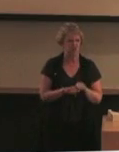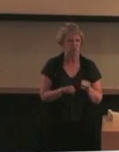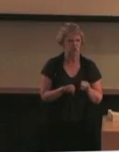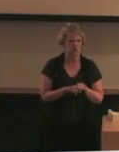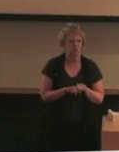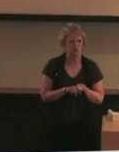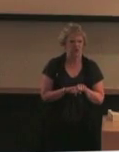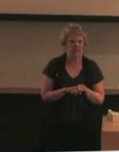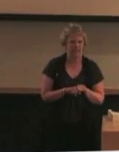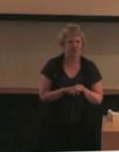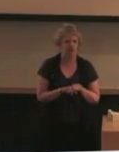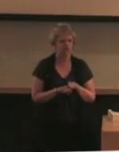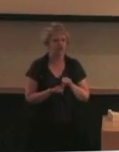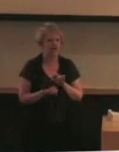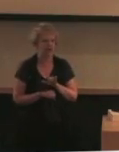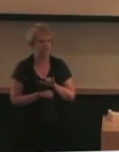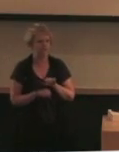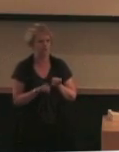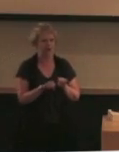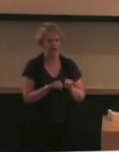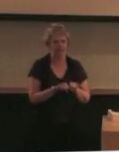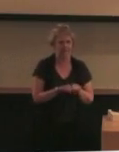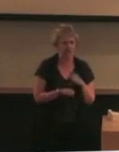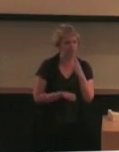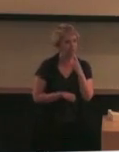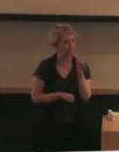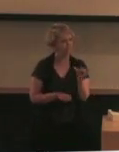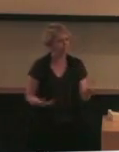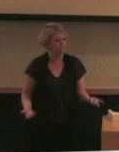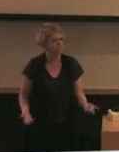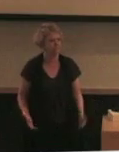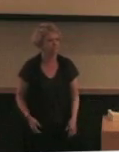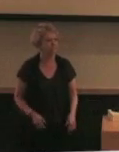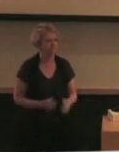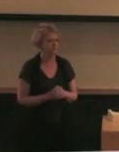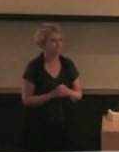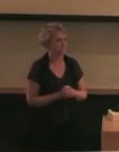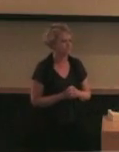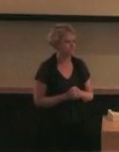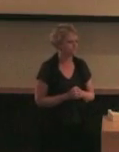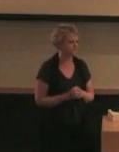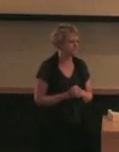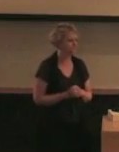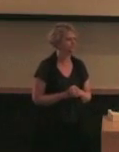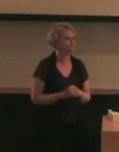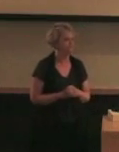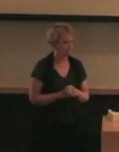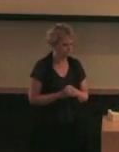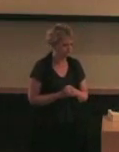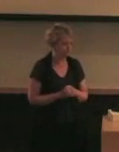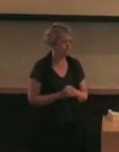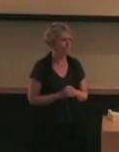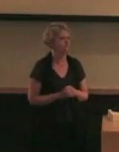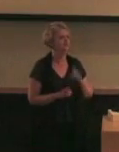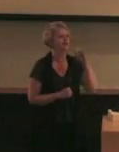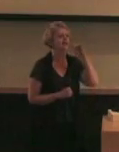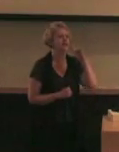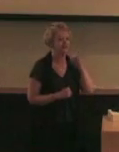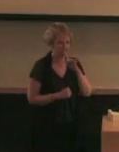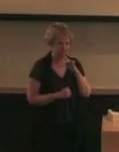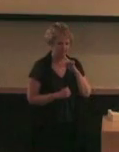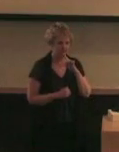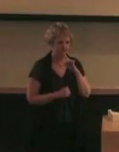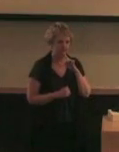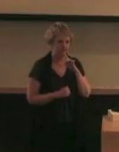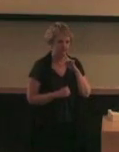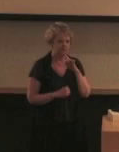you're saying sometimes to a deaf person. Deafness is just